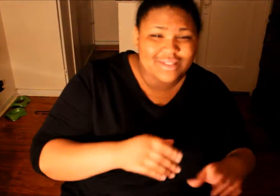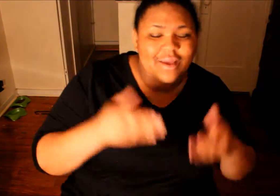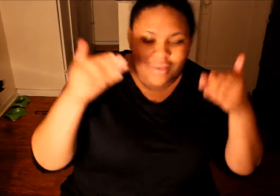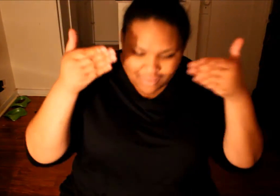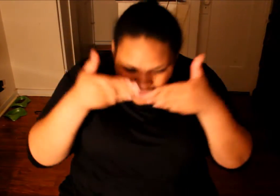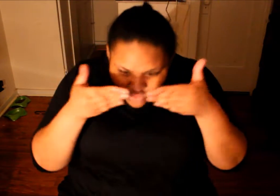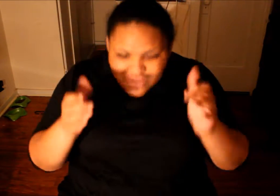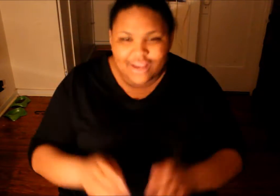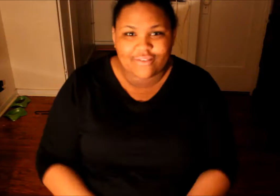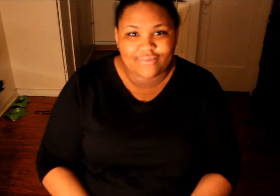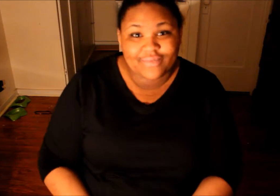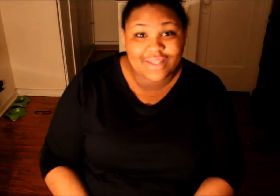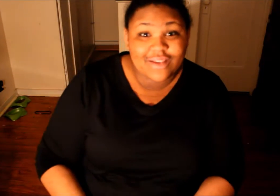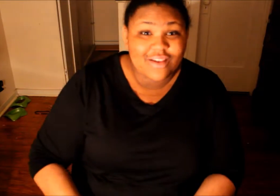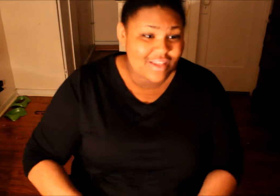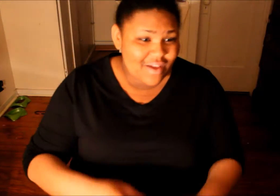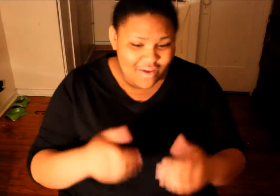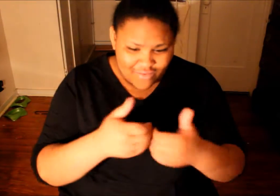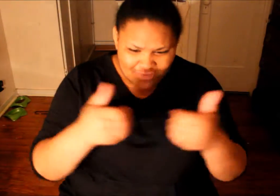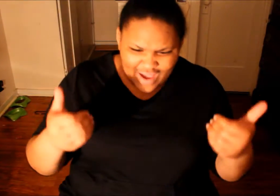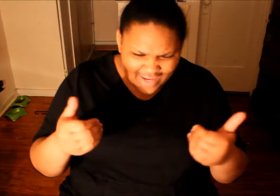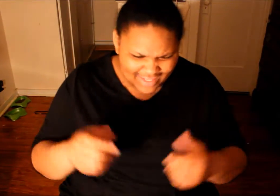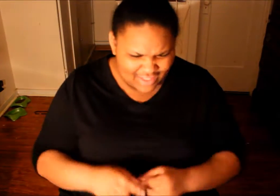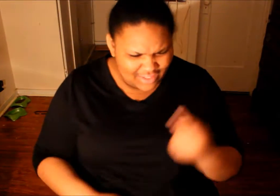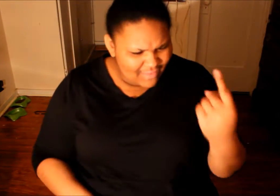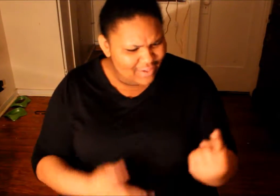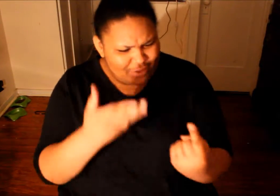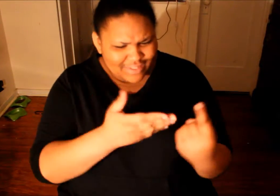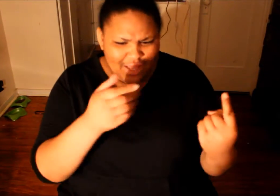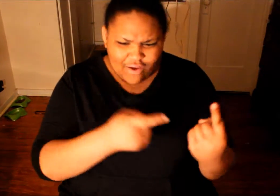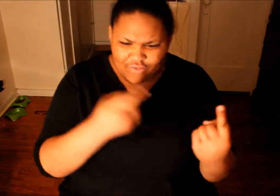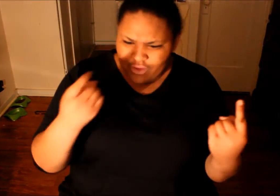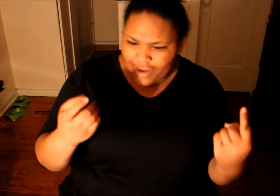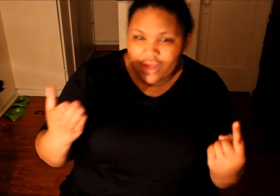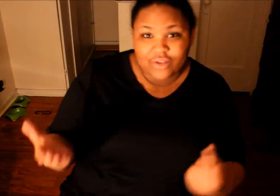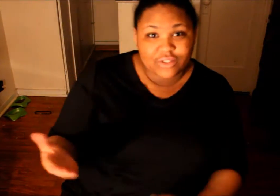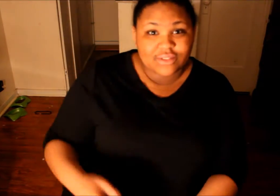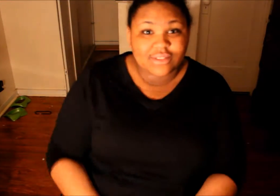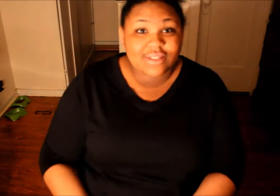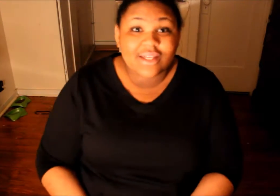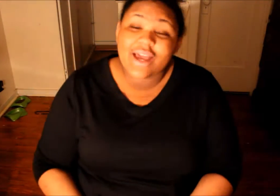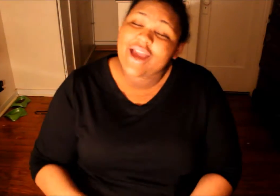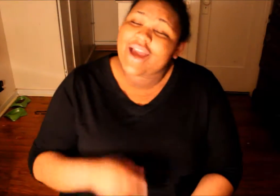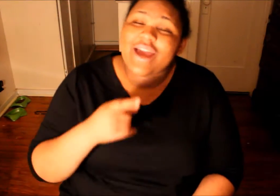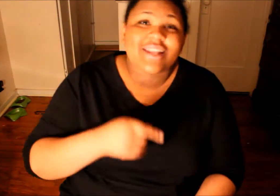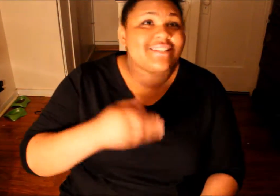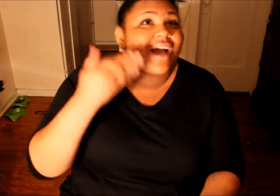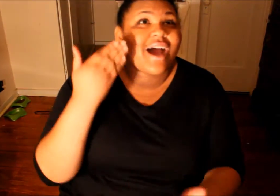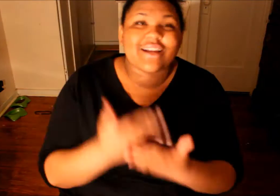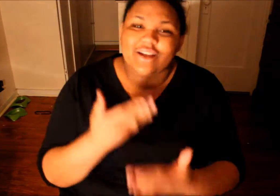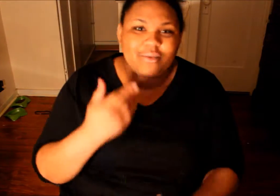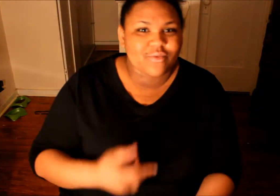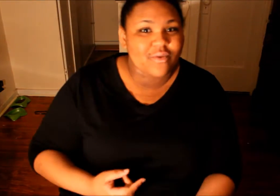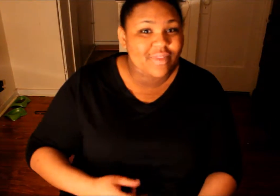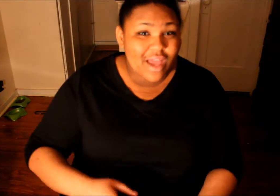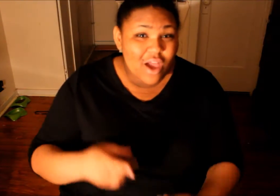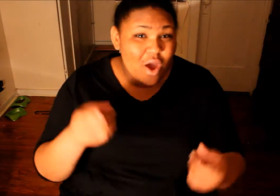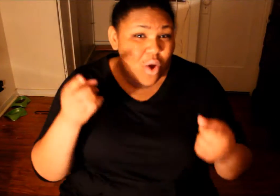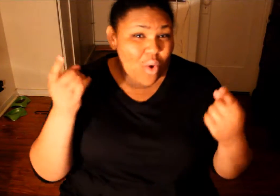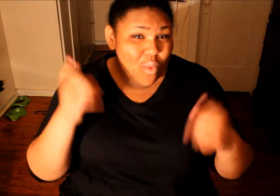yourself, confined and divided yourself from others. And it is an undeniable fact that where there is division, there will be